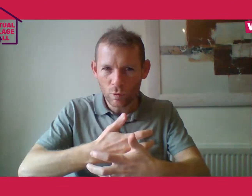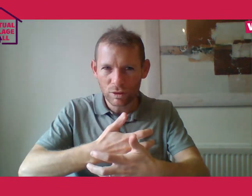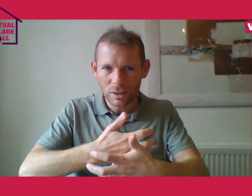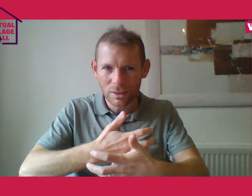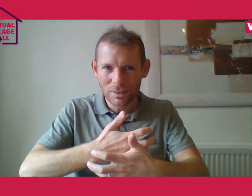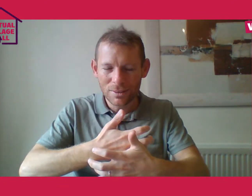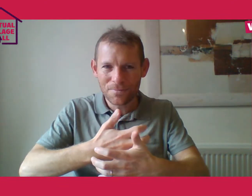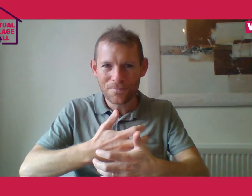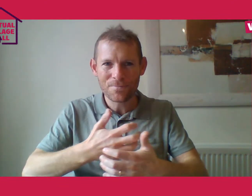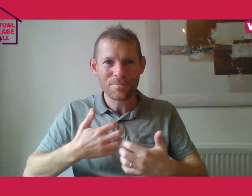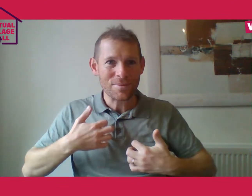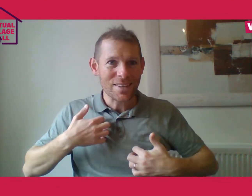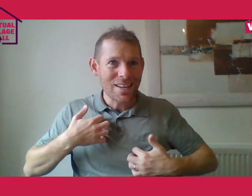worried,